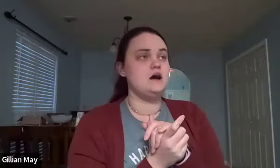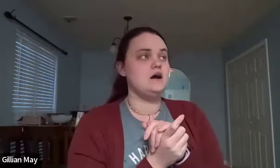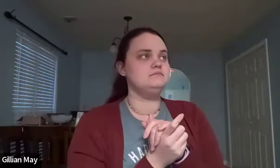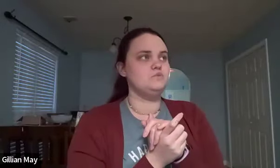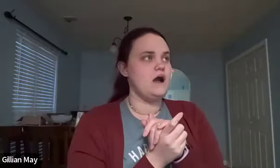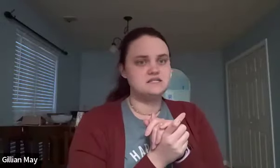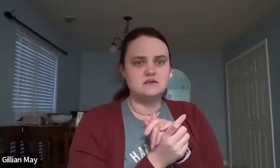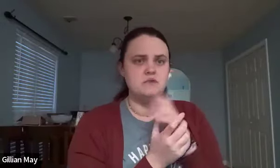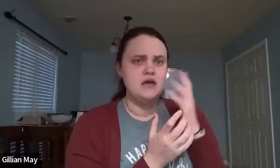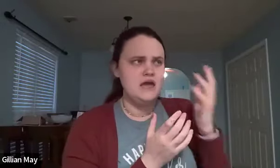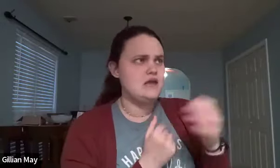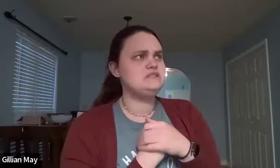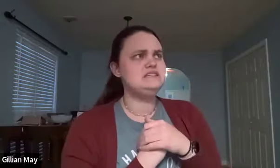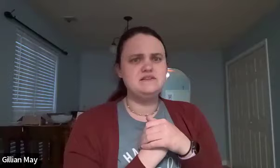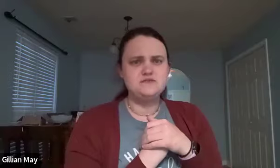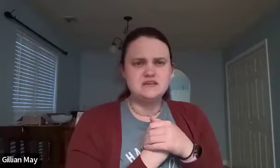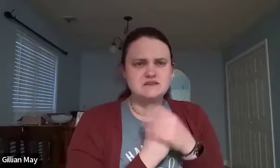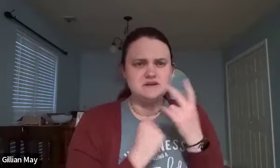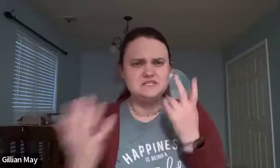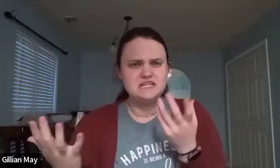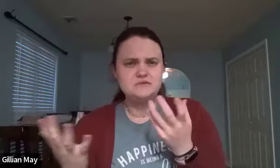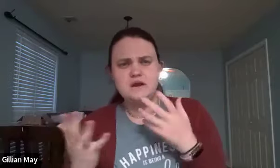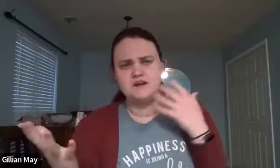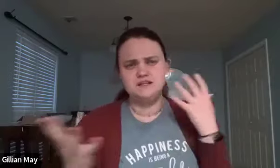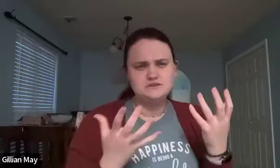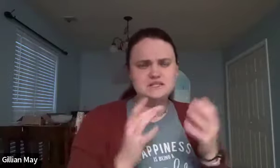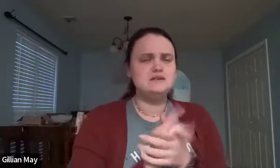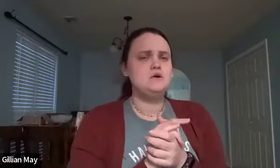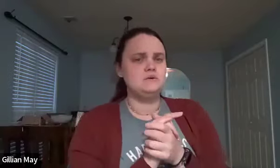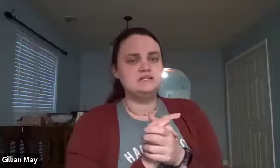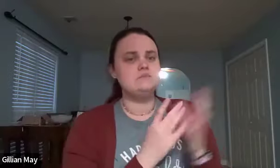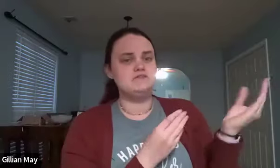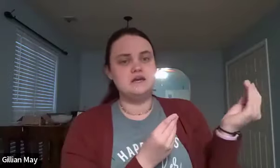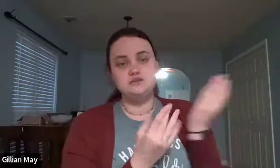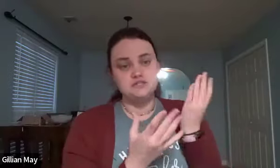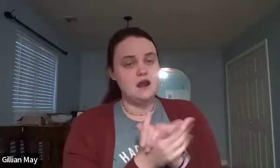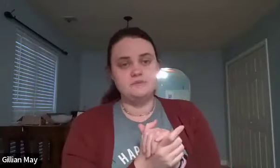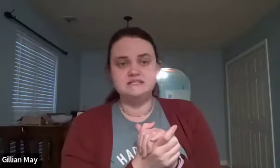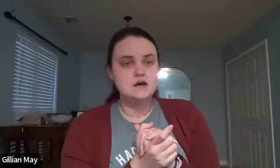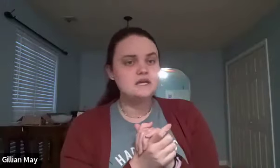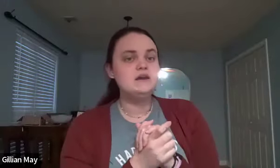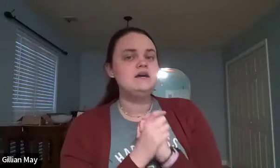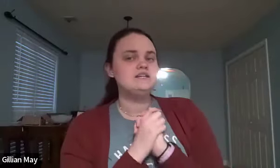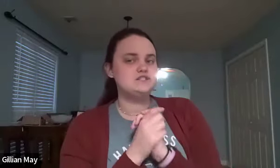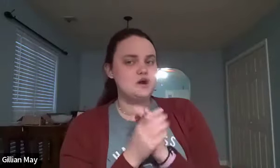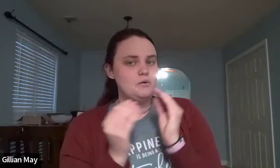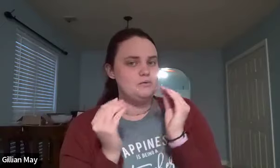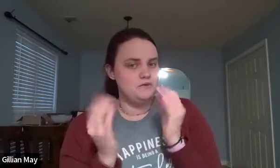I will ask them, hey, what's the sign for this? I've never seen it before. I've not used it. What's up? And they usually are happy to tell me. So with that